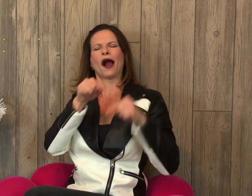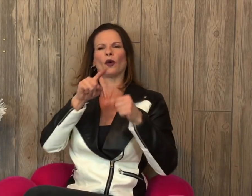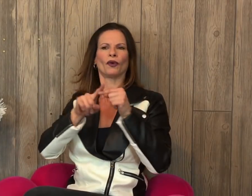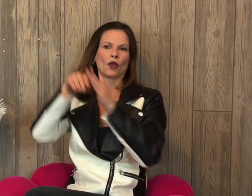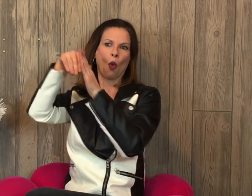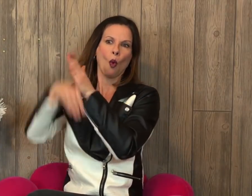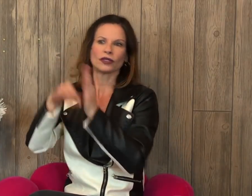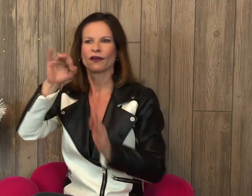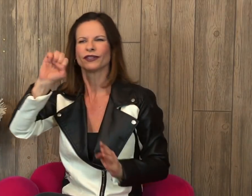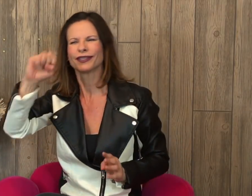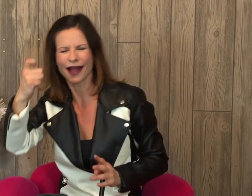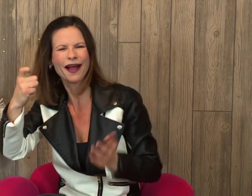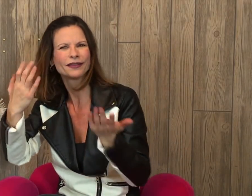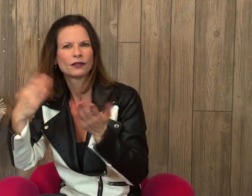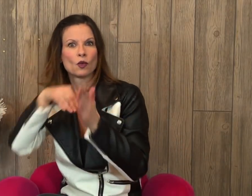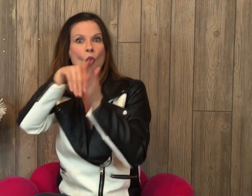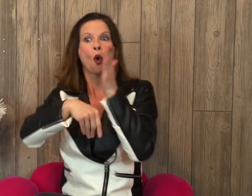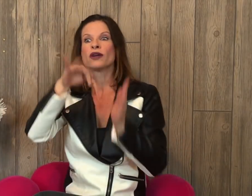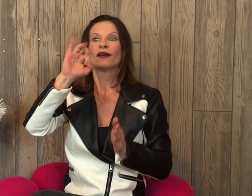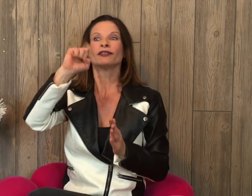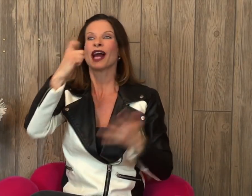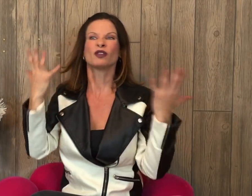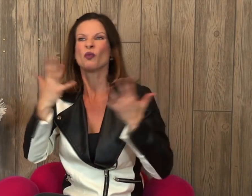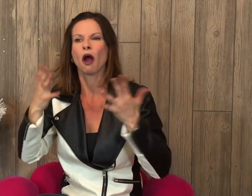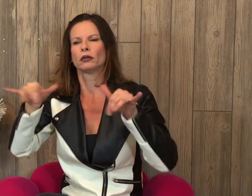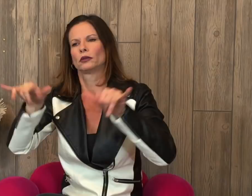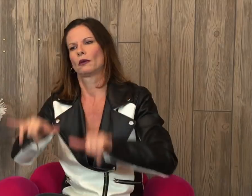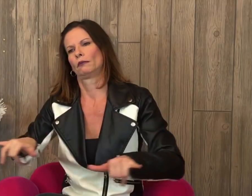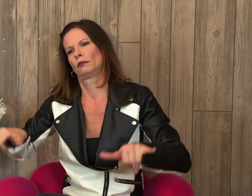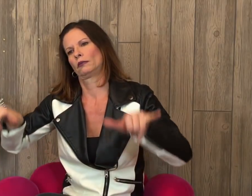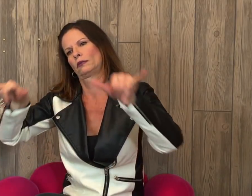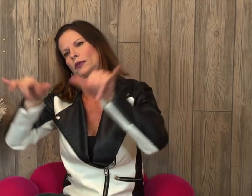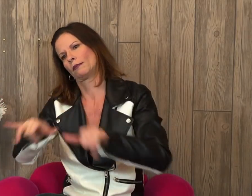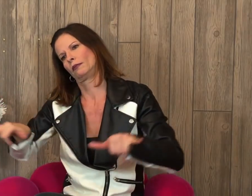Which goes back to the loss of sex, doing the same thing over and over again.